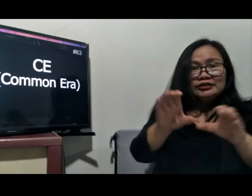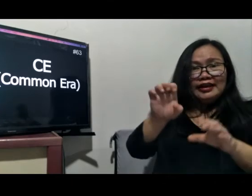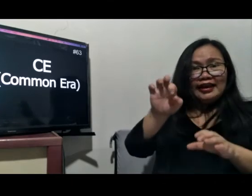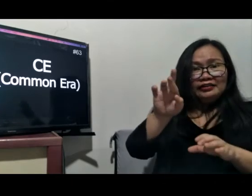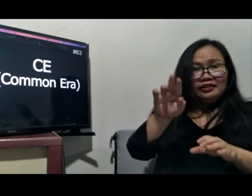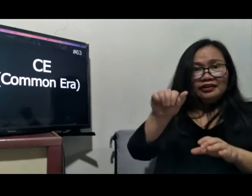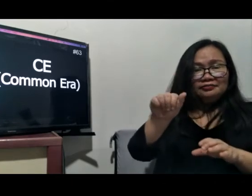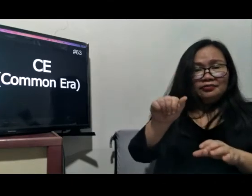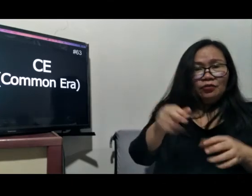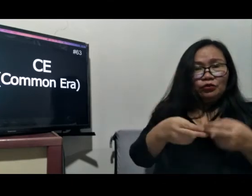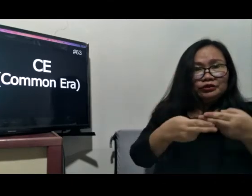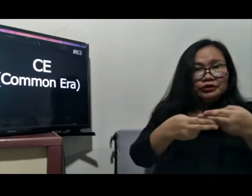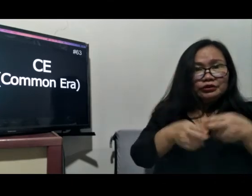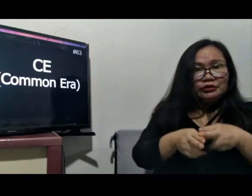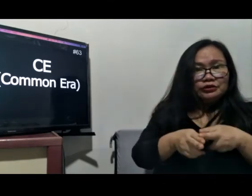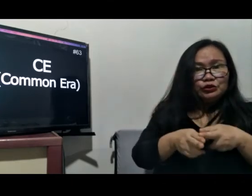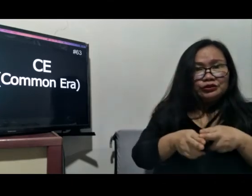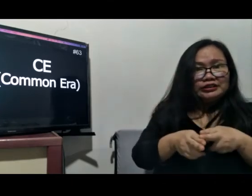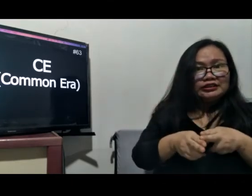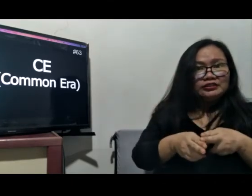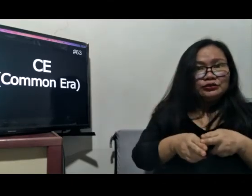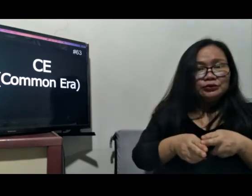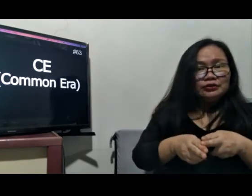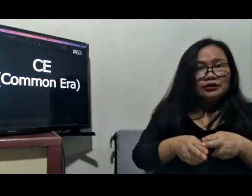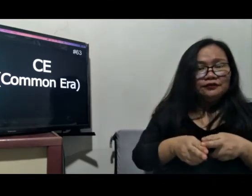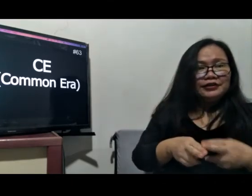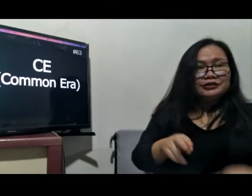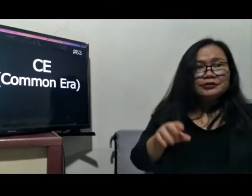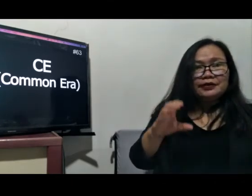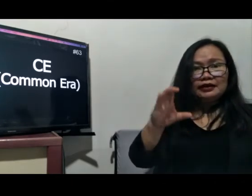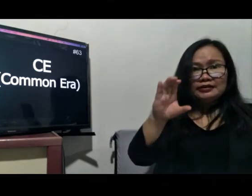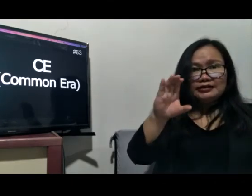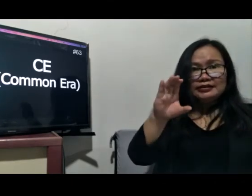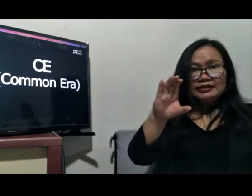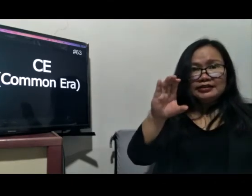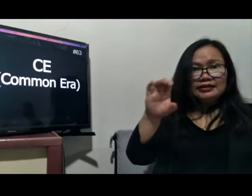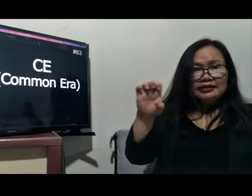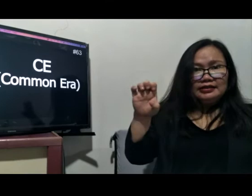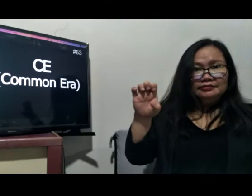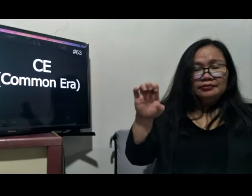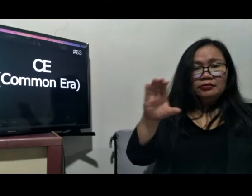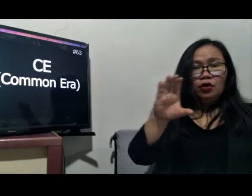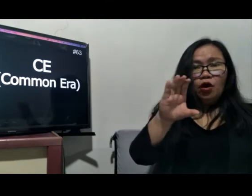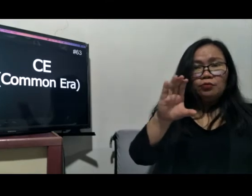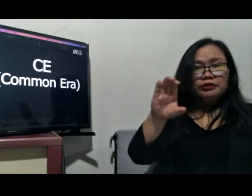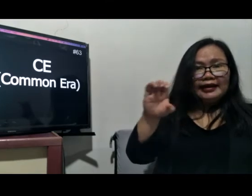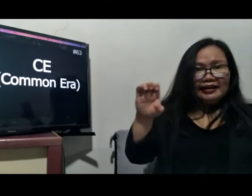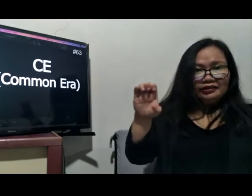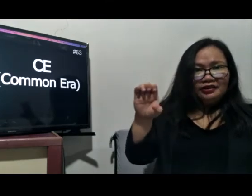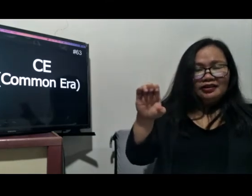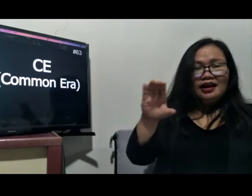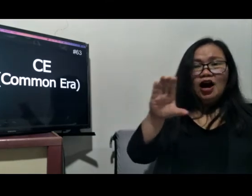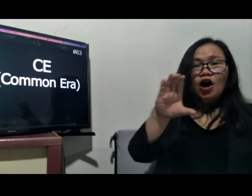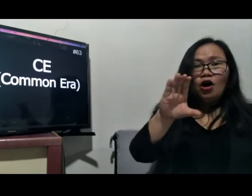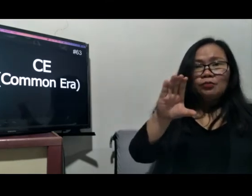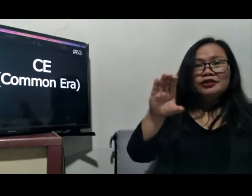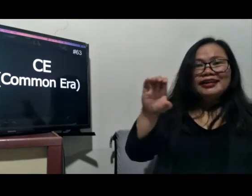common era, or shorten it to fingerspell CE. Common era, common